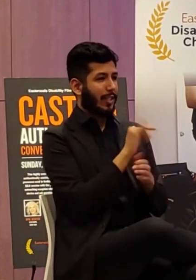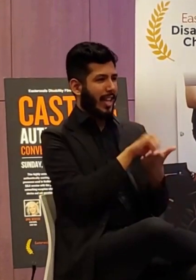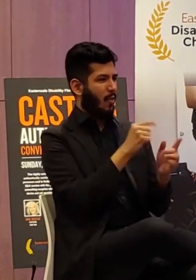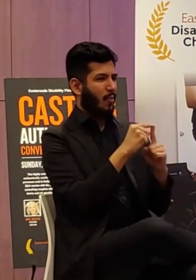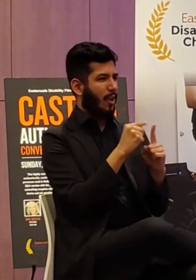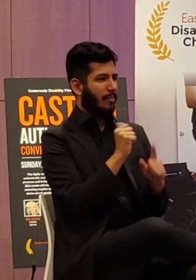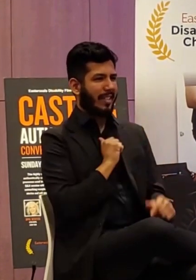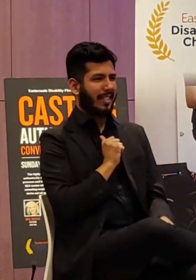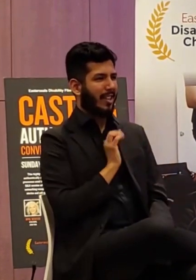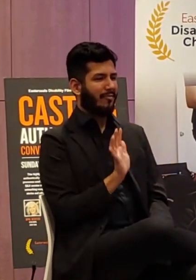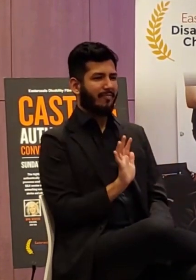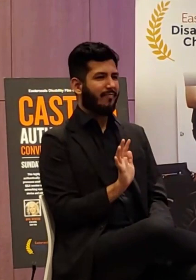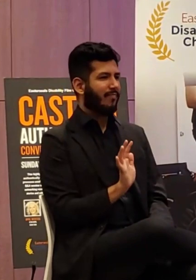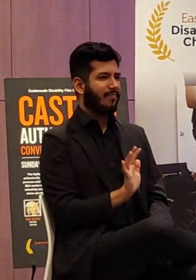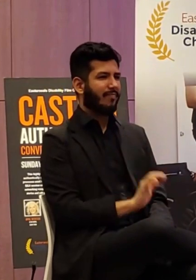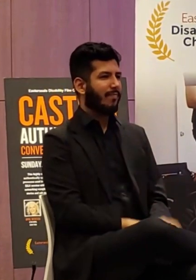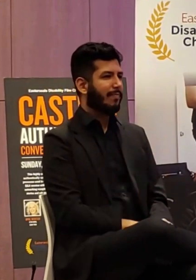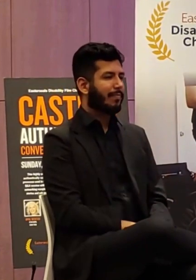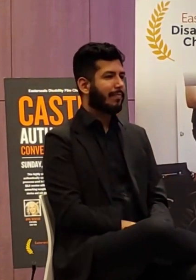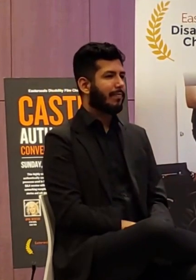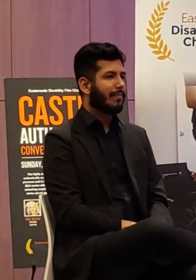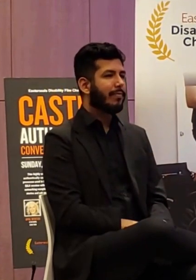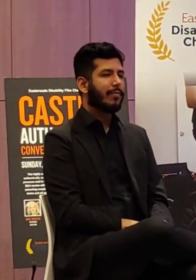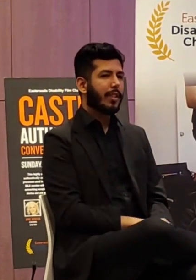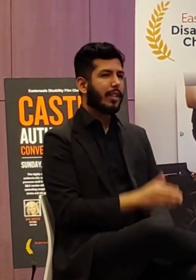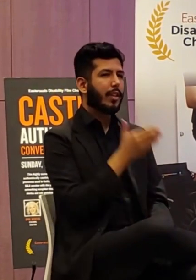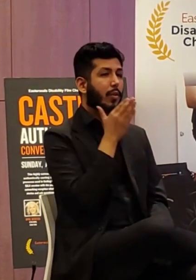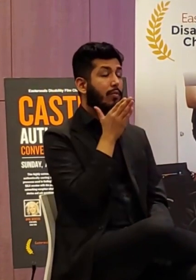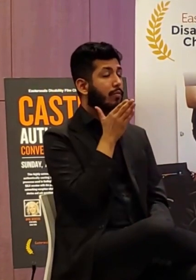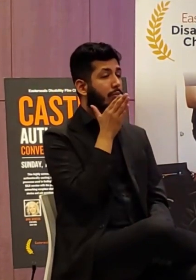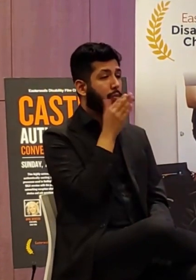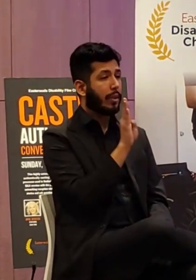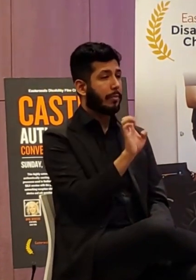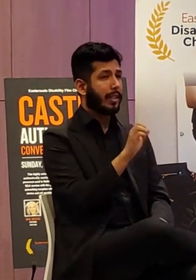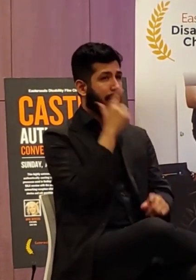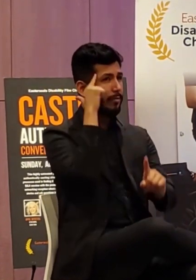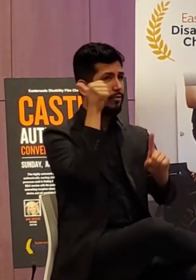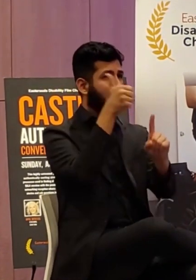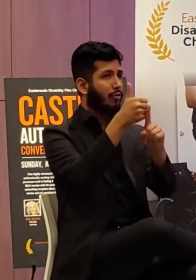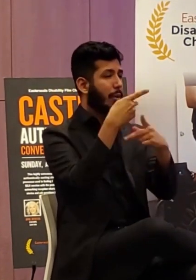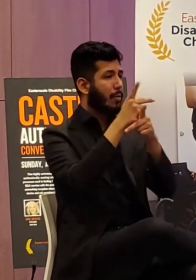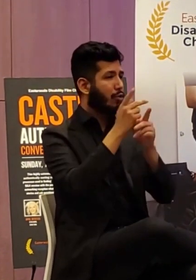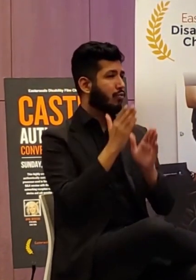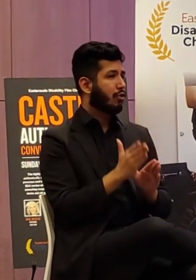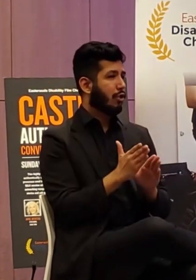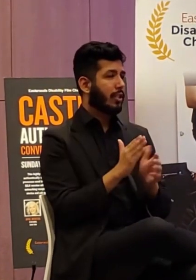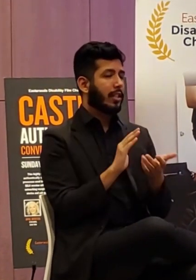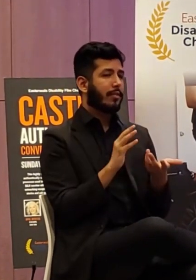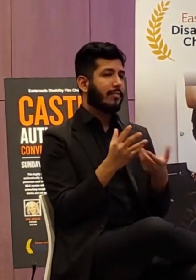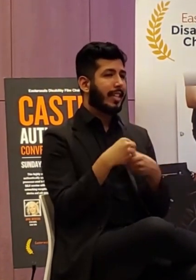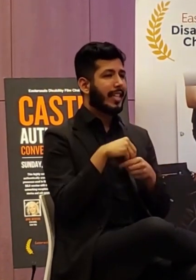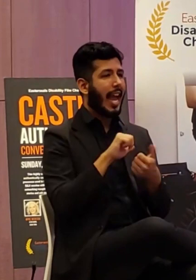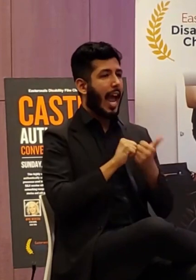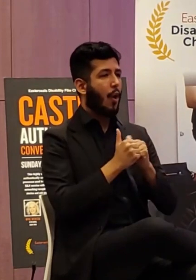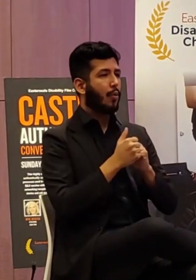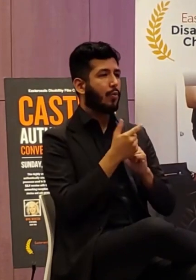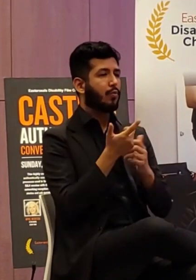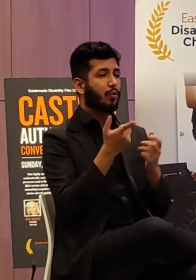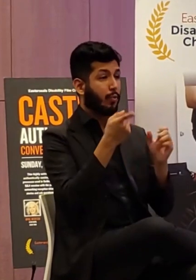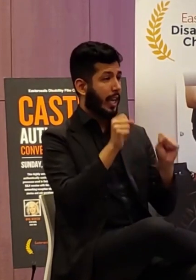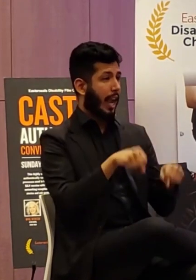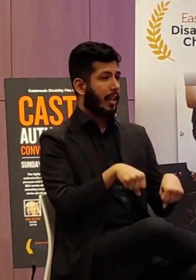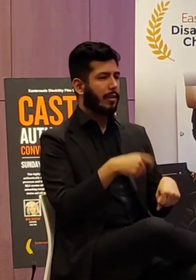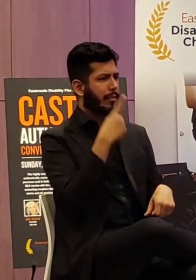myself. You know, it's going to be really up to the producers and how you can, because we're